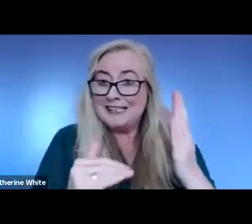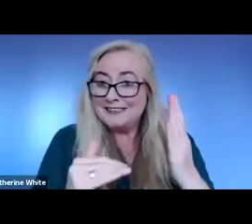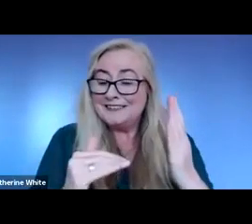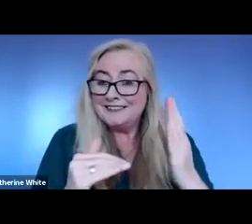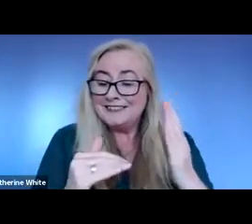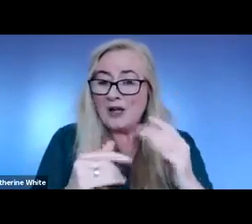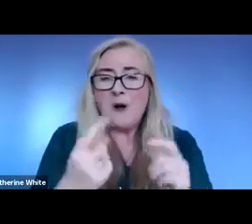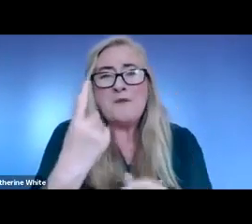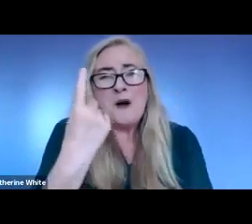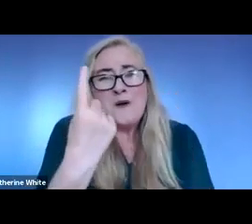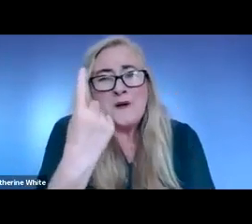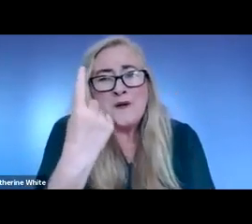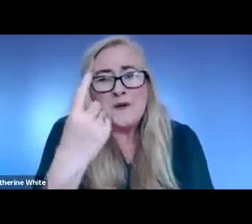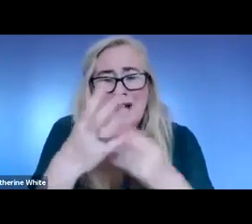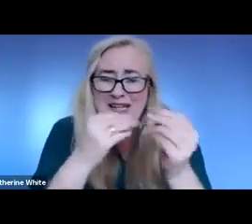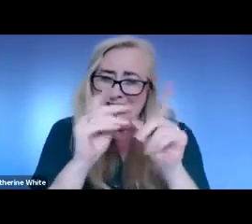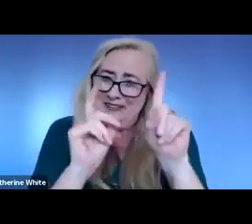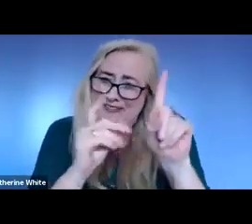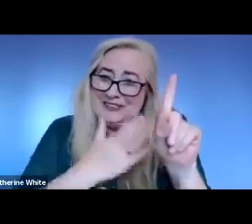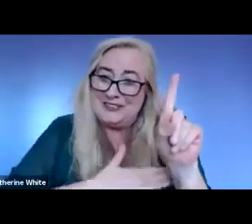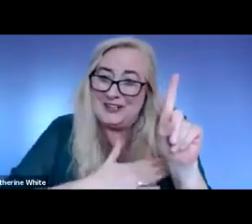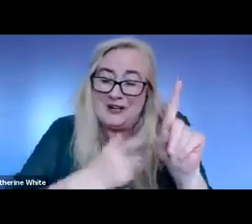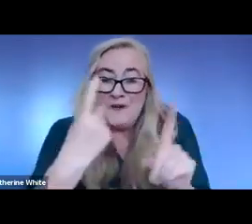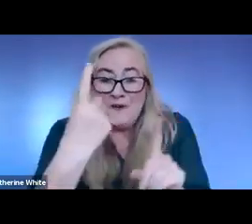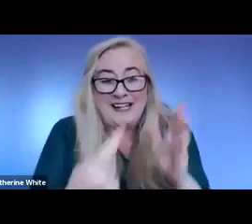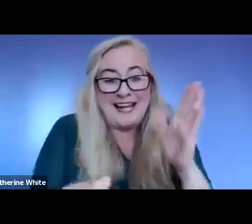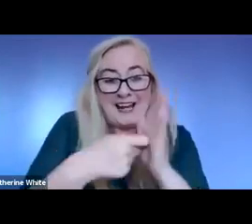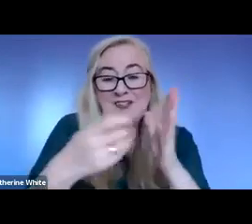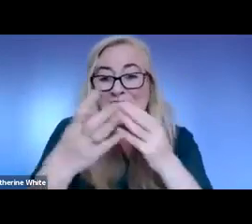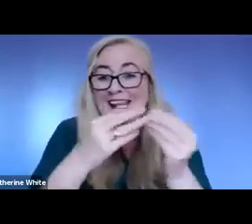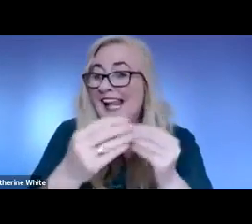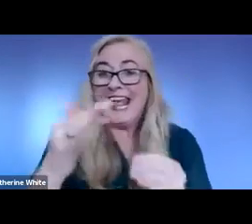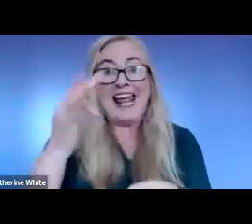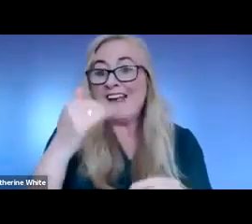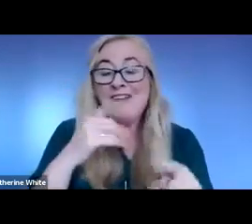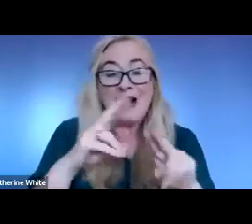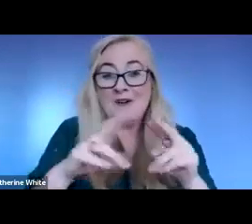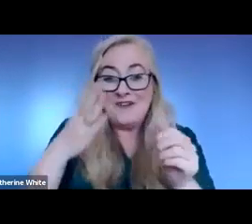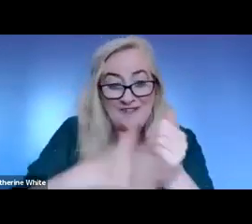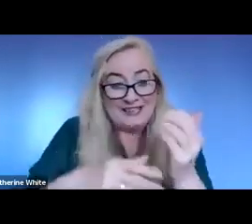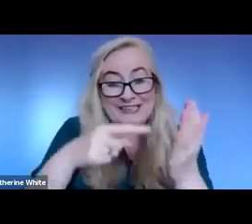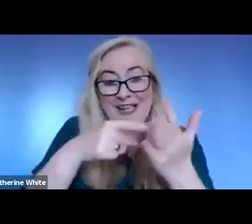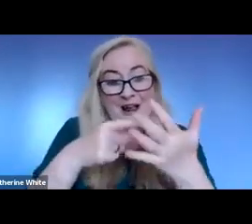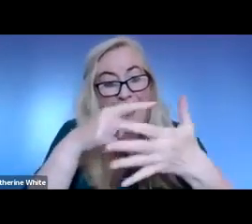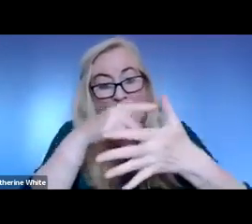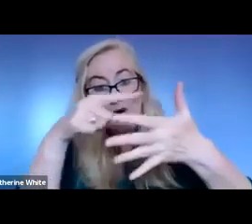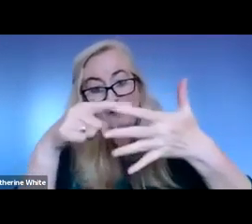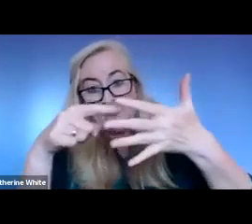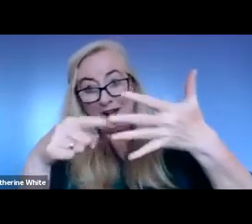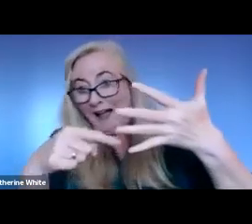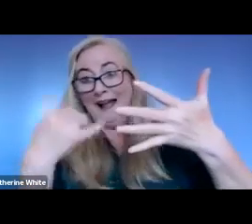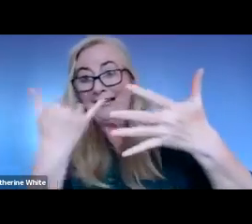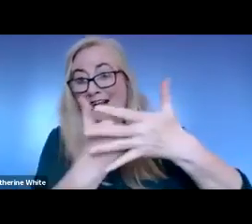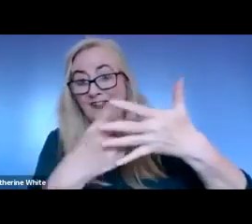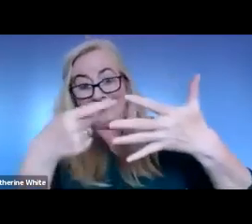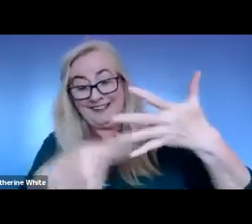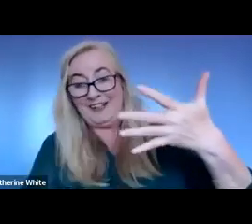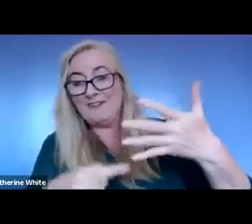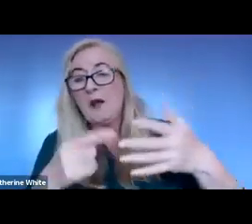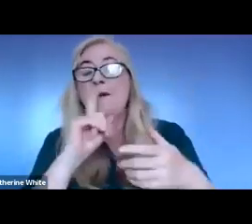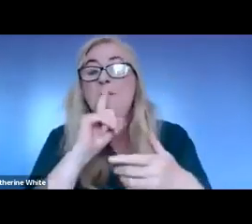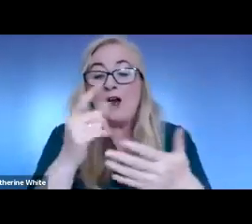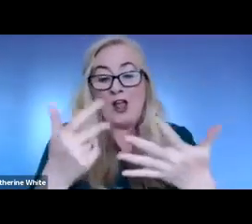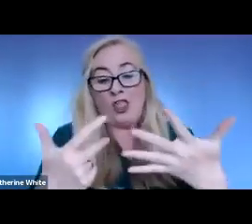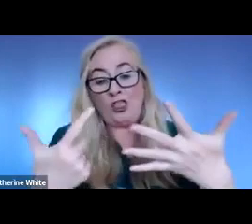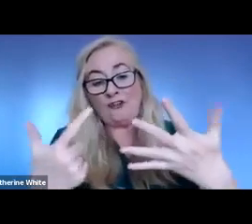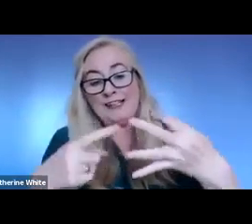one thing, Yvonne. I'm so sorry. Absolutely, go ahead. Because if I don't finish our 5 pillars, I'll be murdered. But the other 3